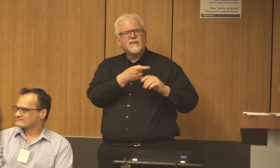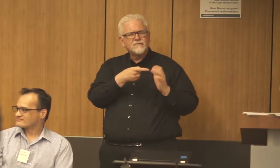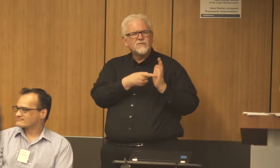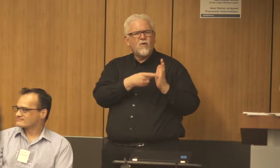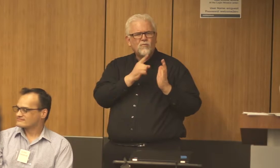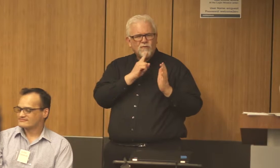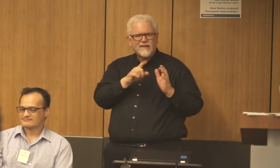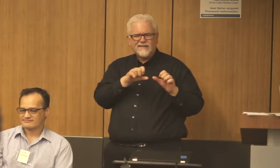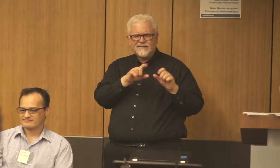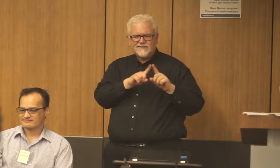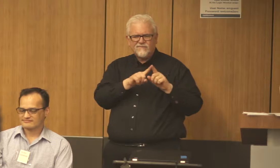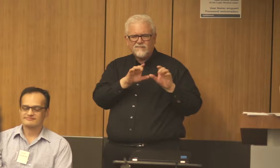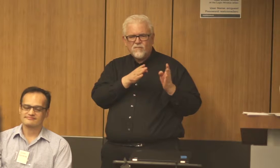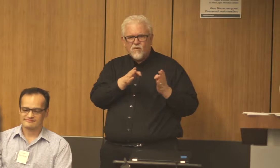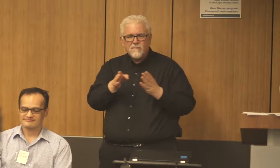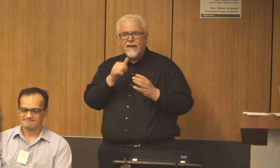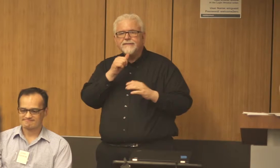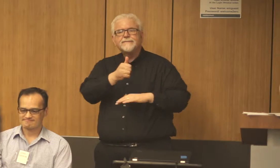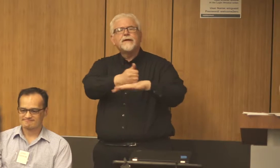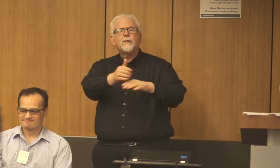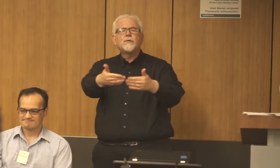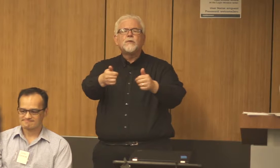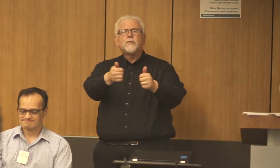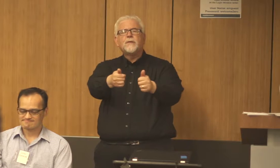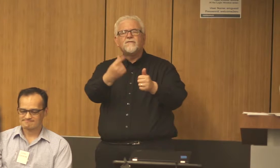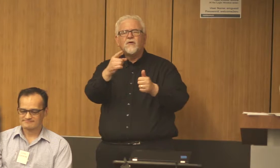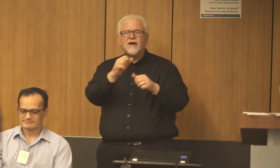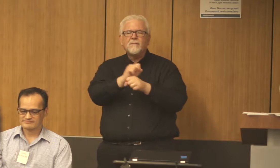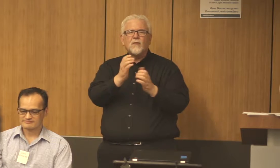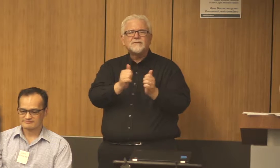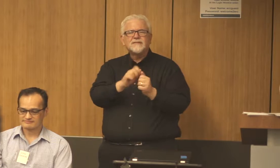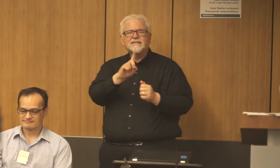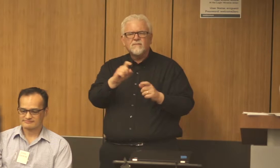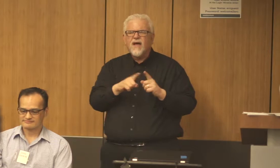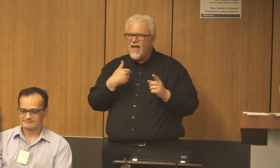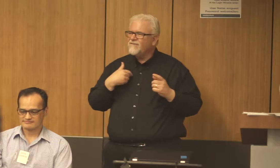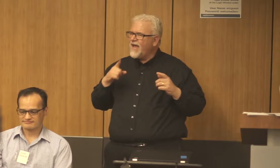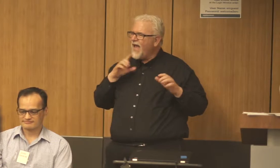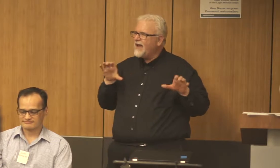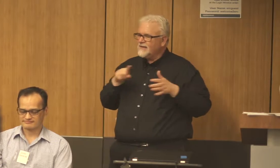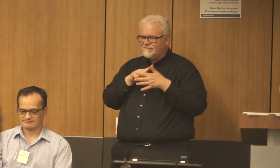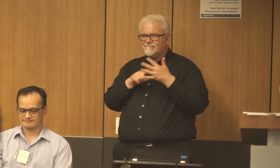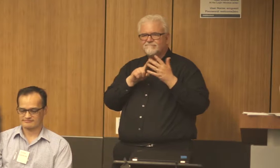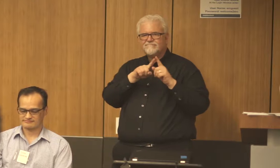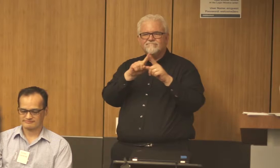different programs, not just setting up a room for employees with disabilities, but actually having active programs that